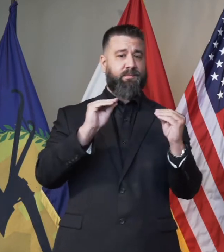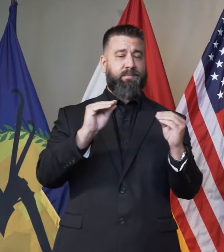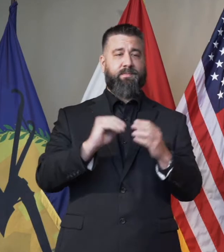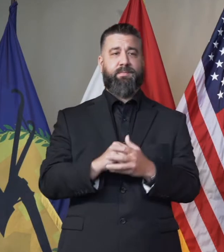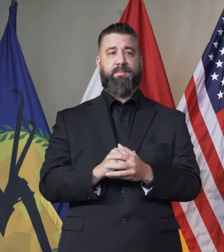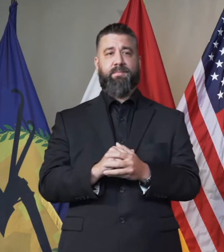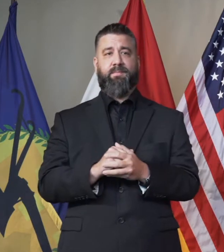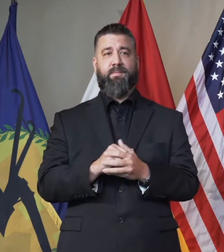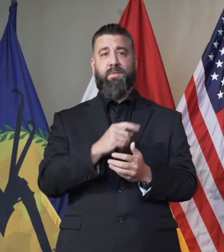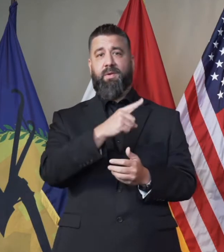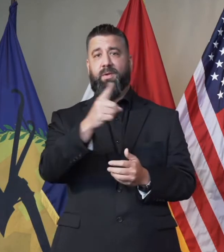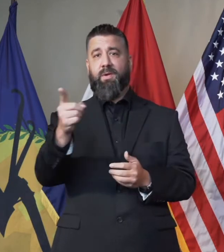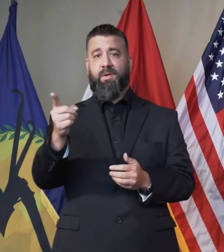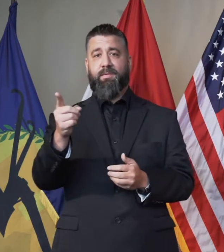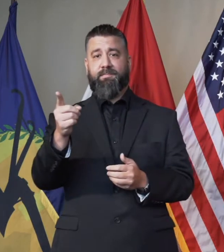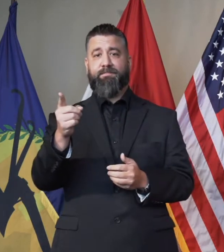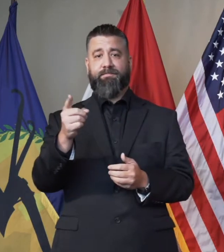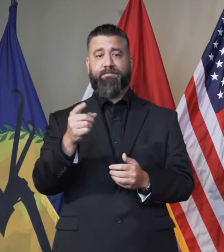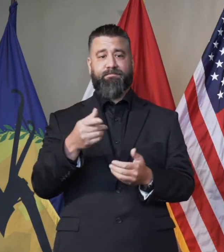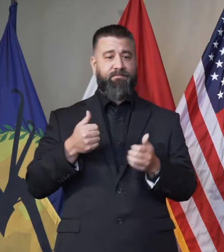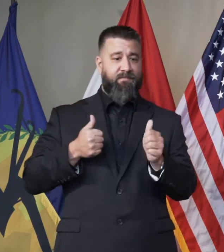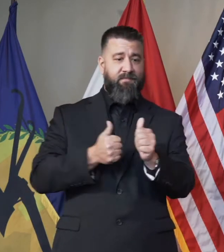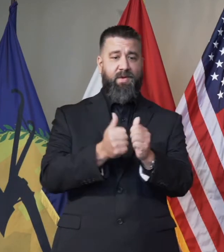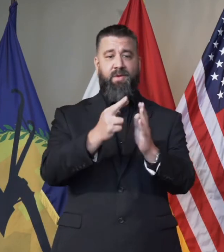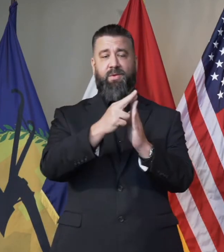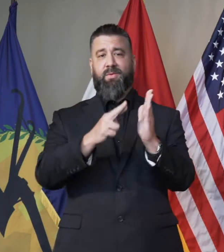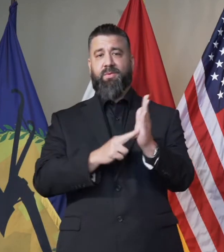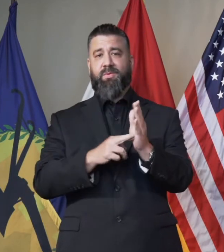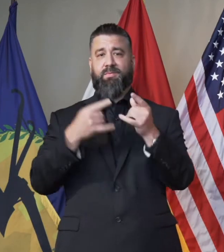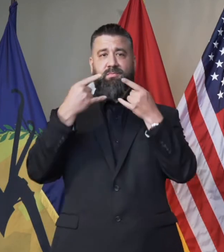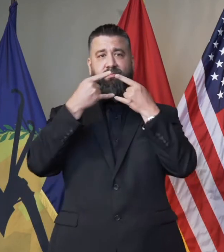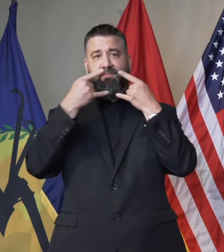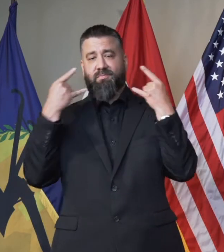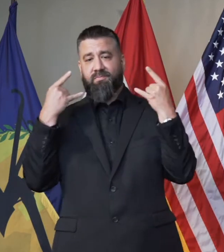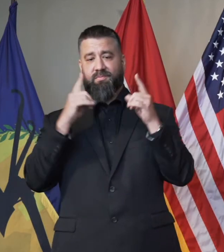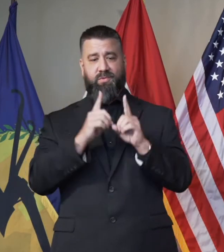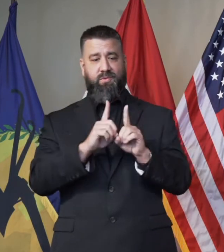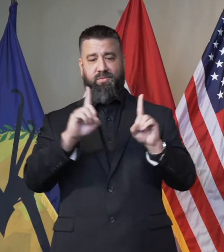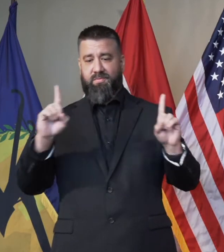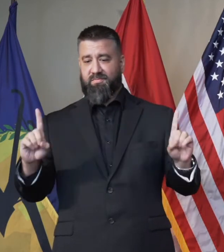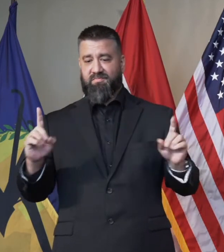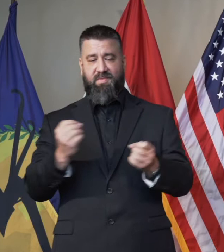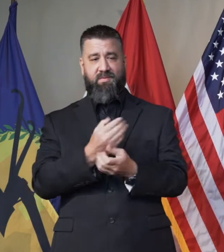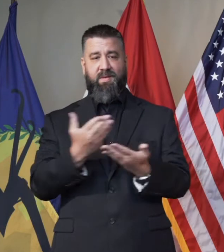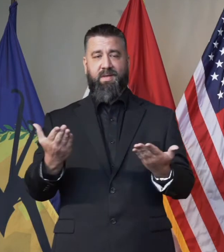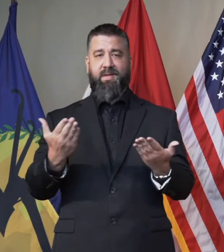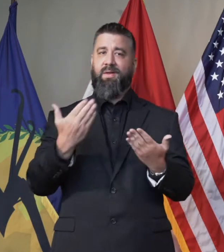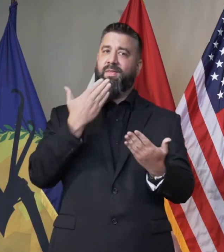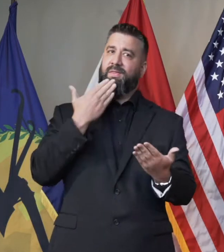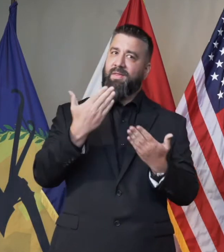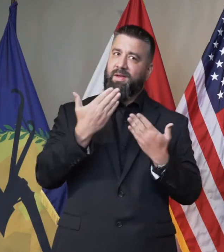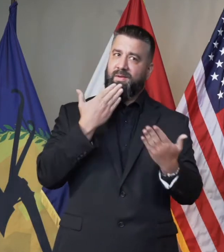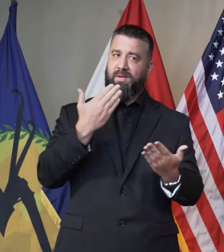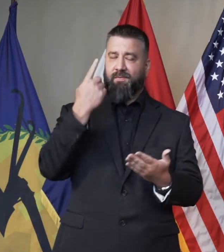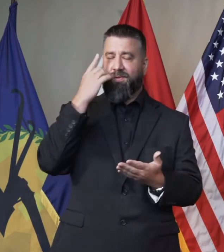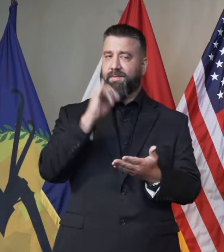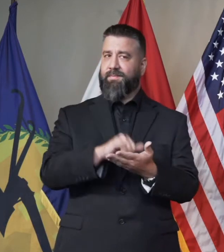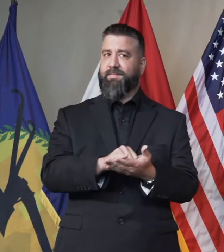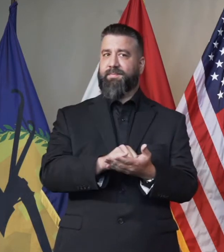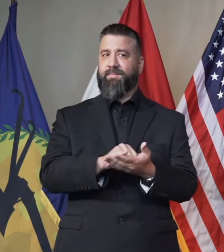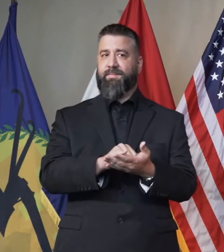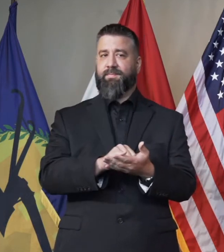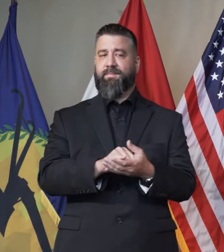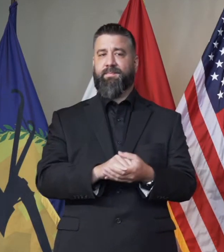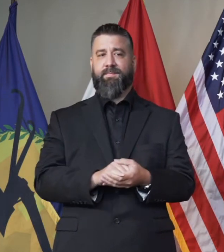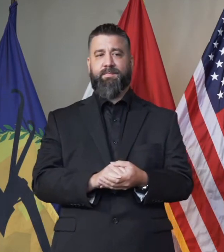Your sacrifices have made this moment possible. Thank you to everyone in St. Louis County for wearing masks, for social